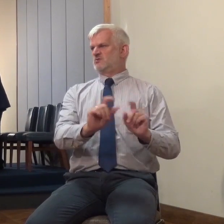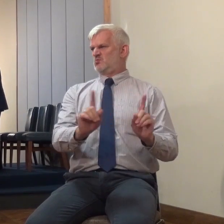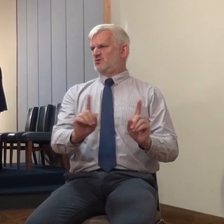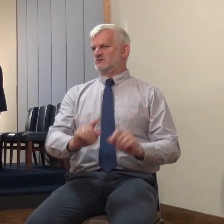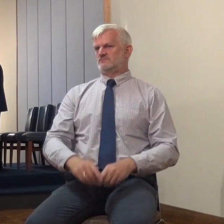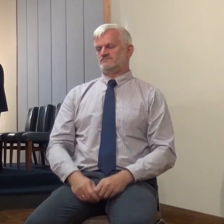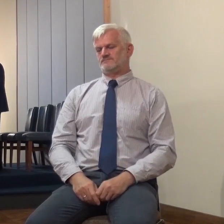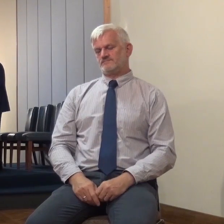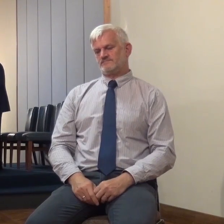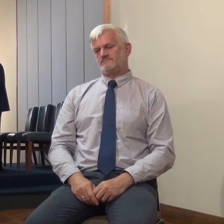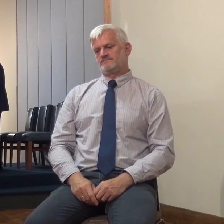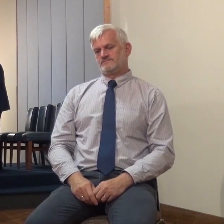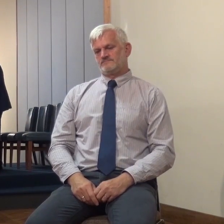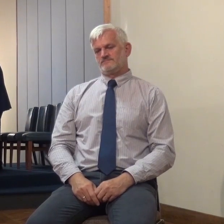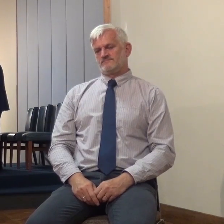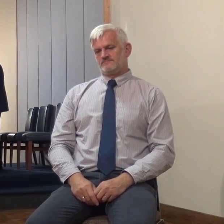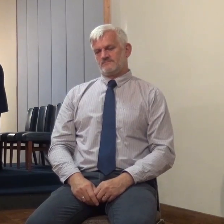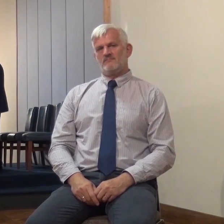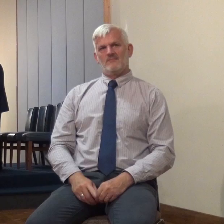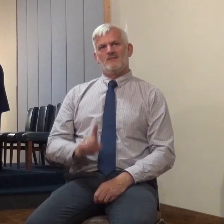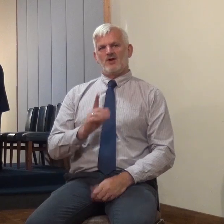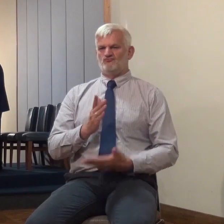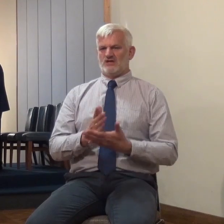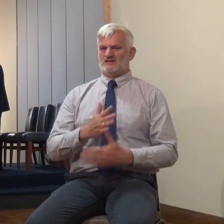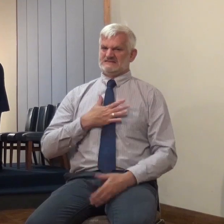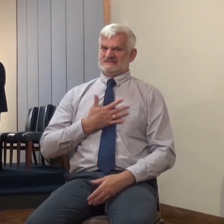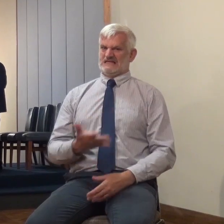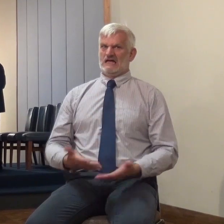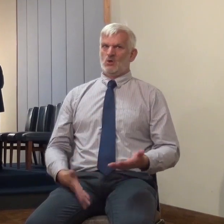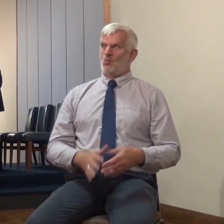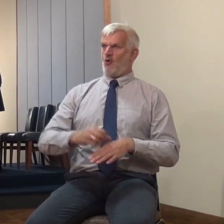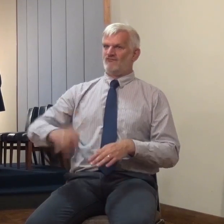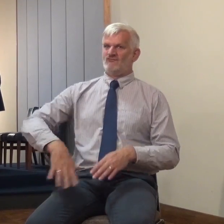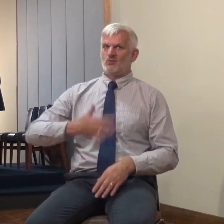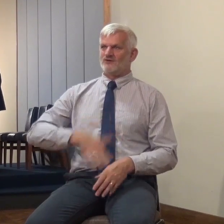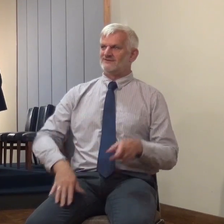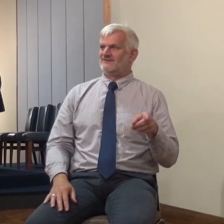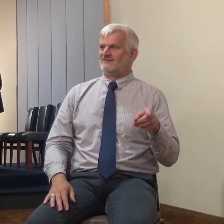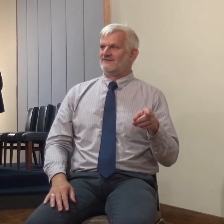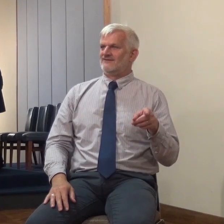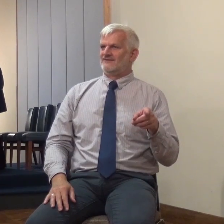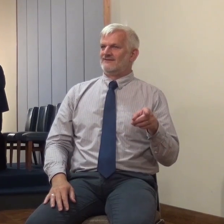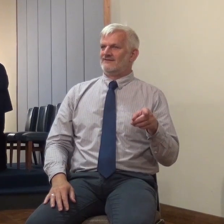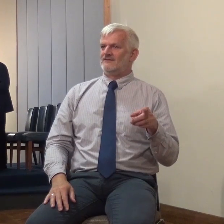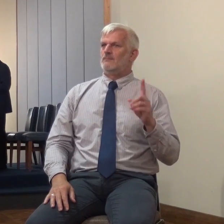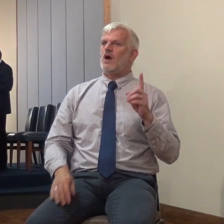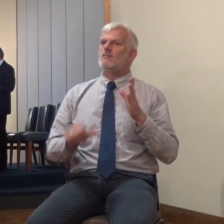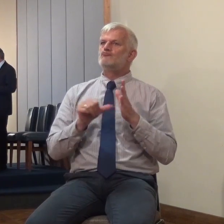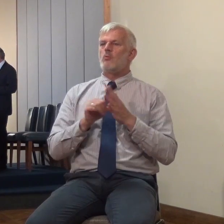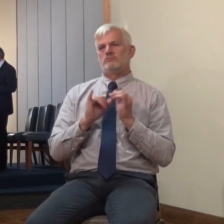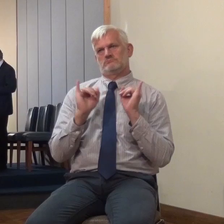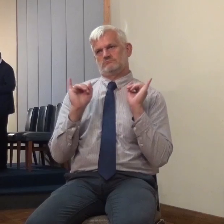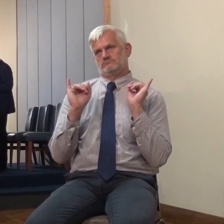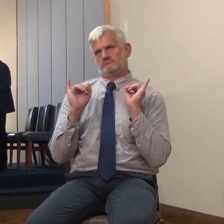which, in truth, he was keen to be rid of? The trouble had obviously been severe. Paul tells